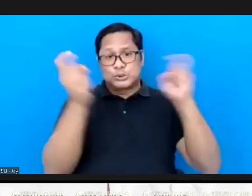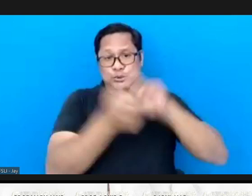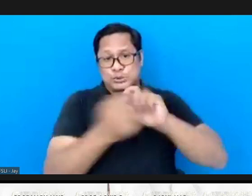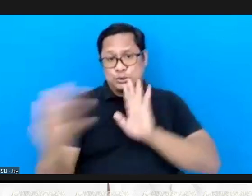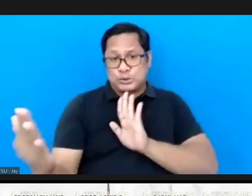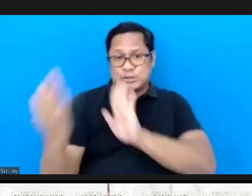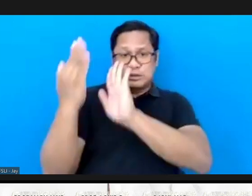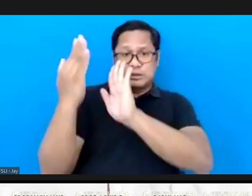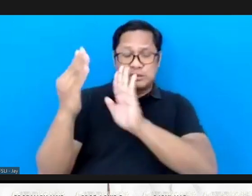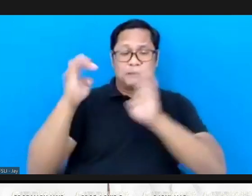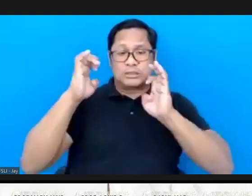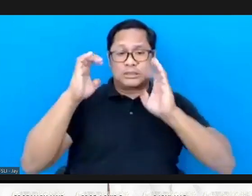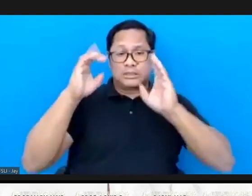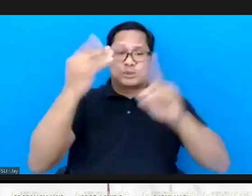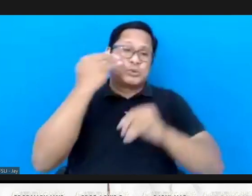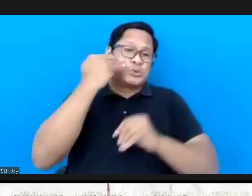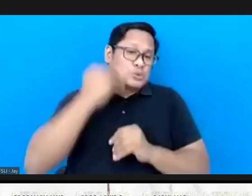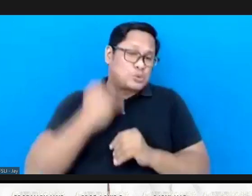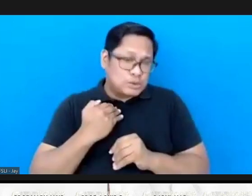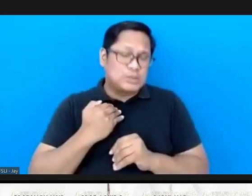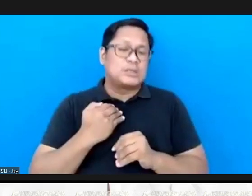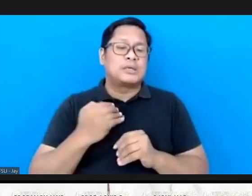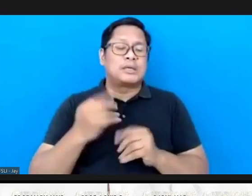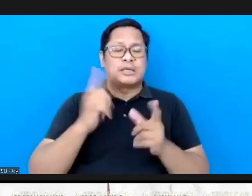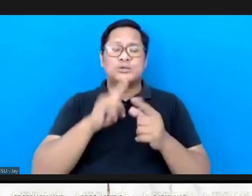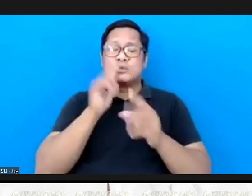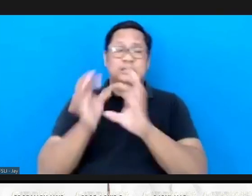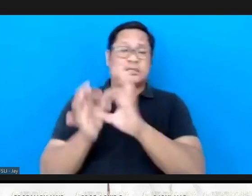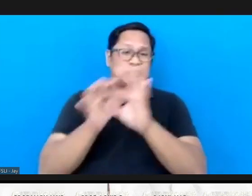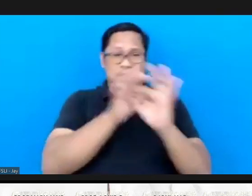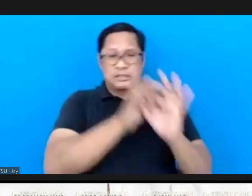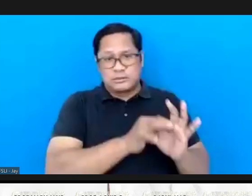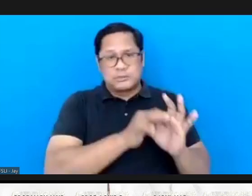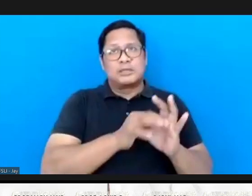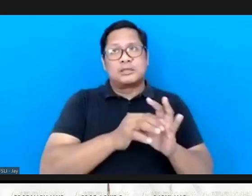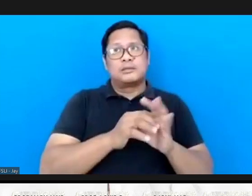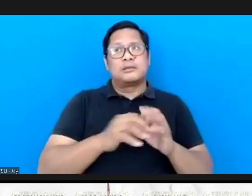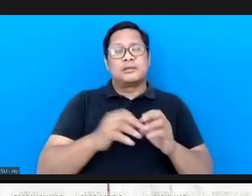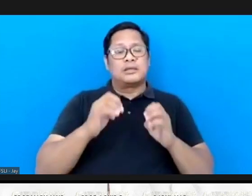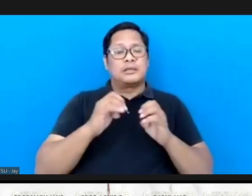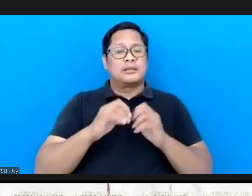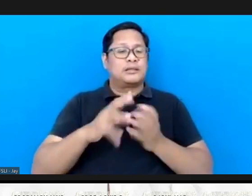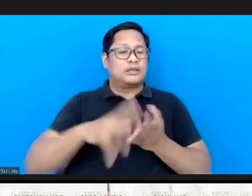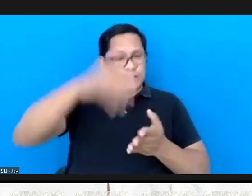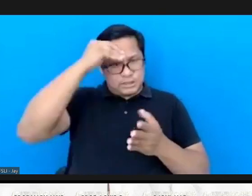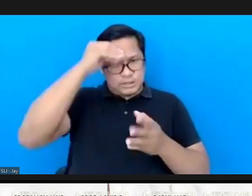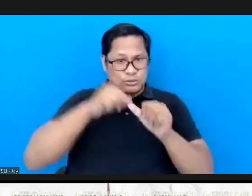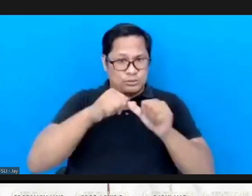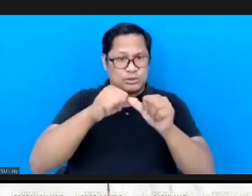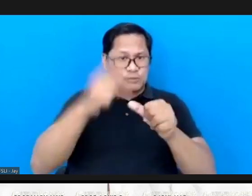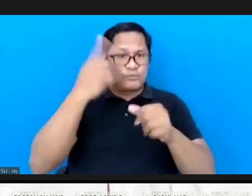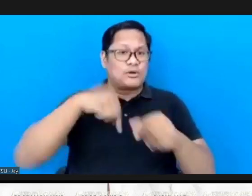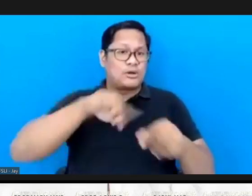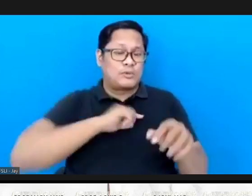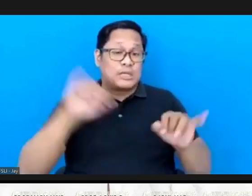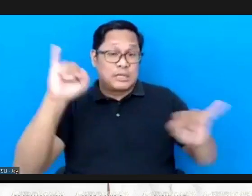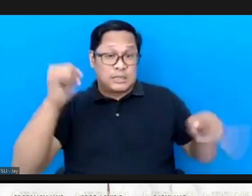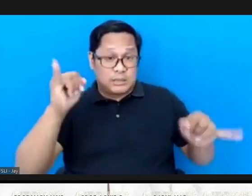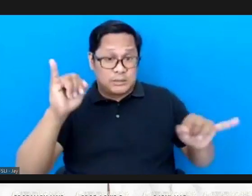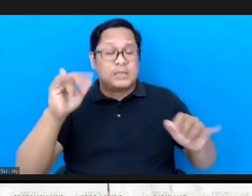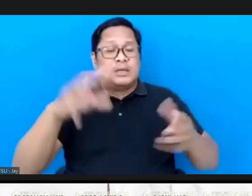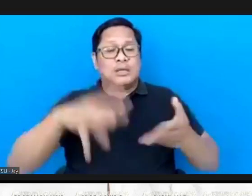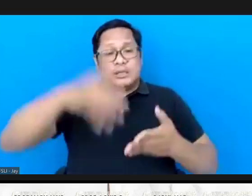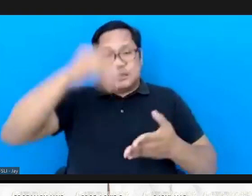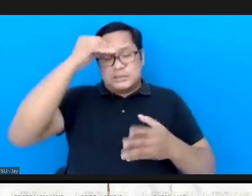the education deficits and relevant learning continuity plans for our IP learners, especially those in